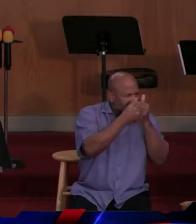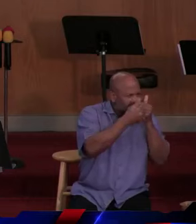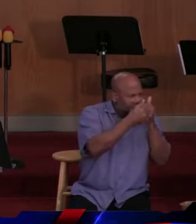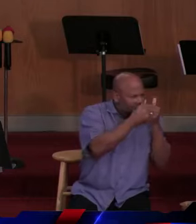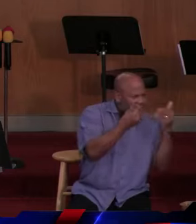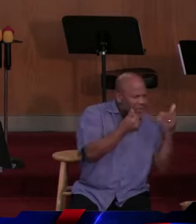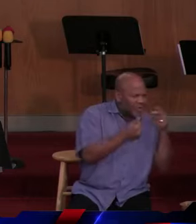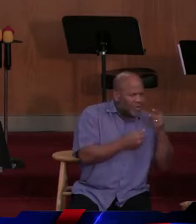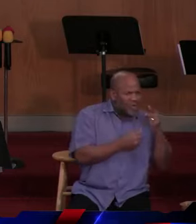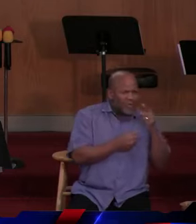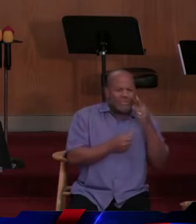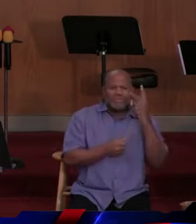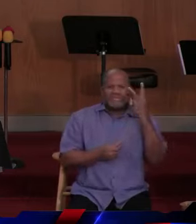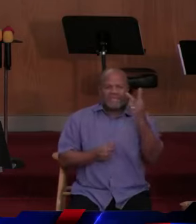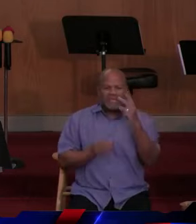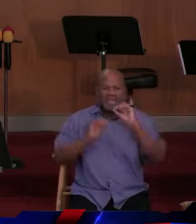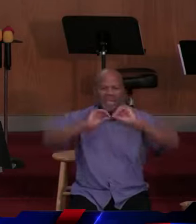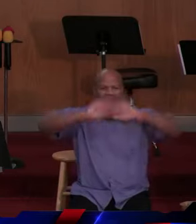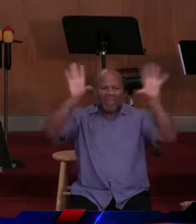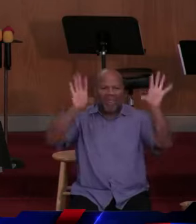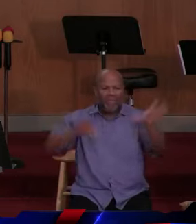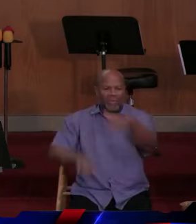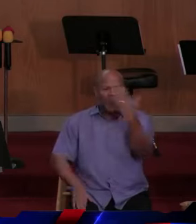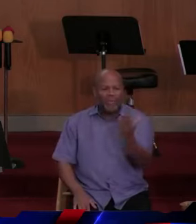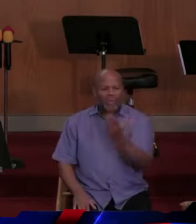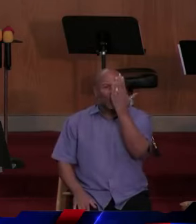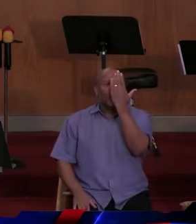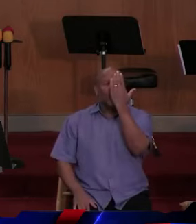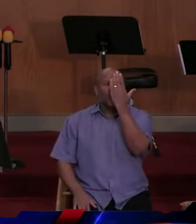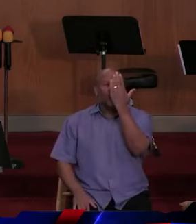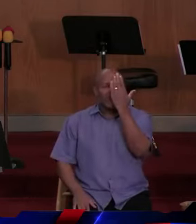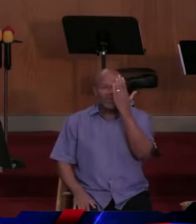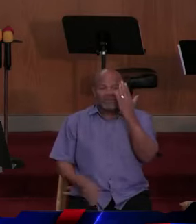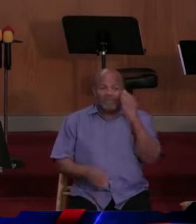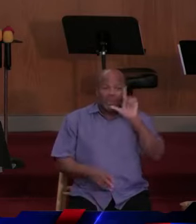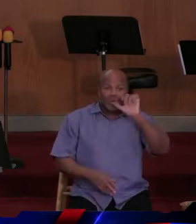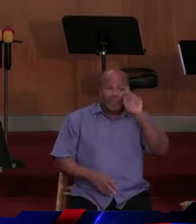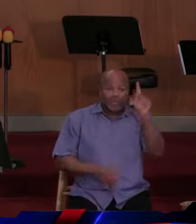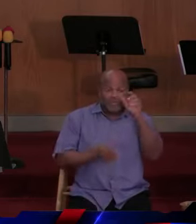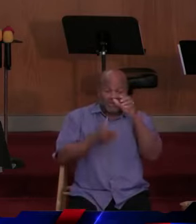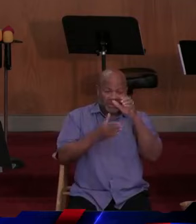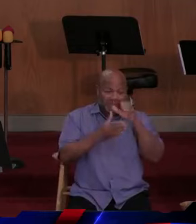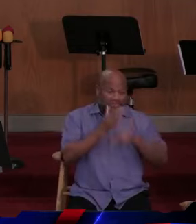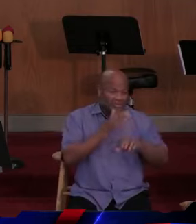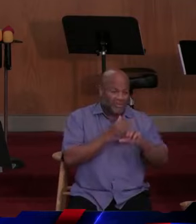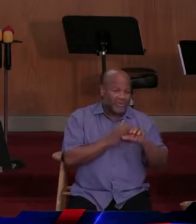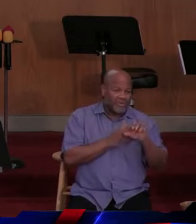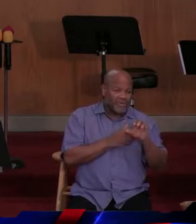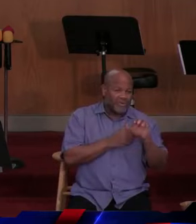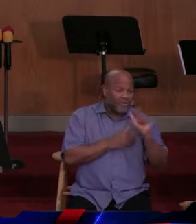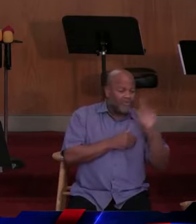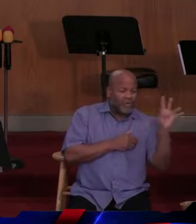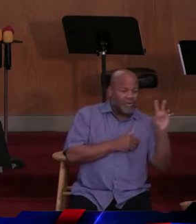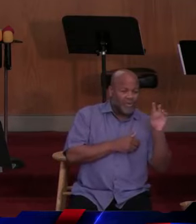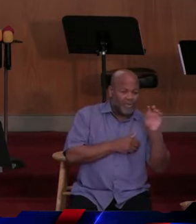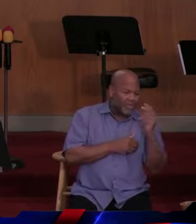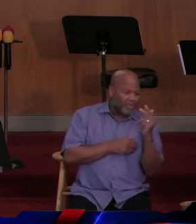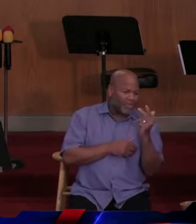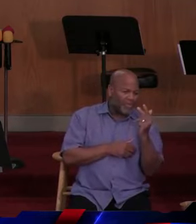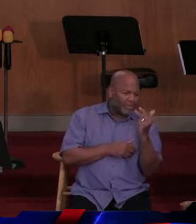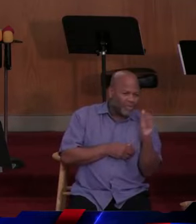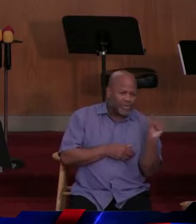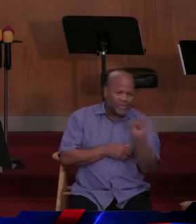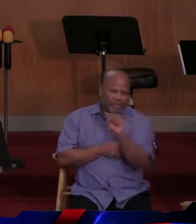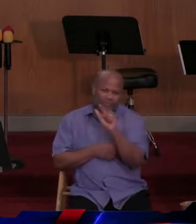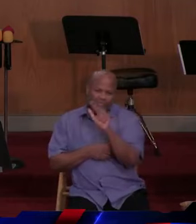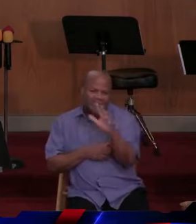right in front of you. Luke 24, 13 through 35, it says Cleopas and his